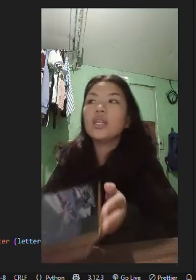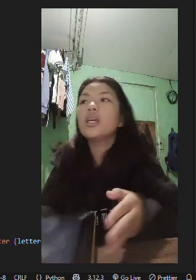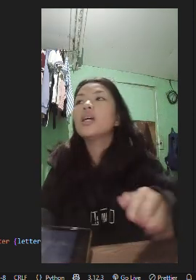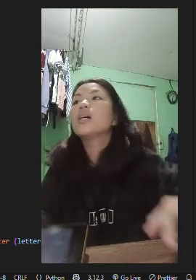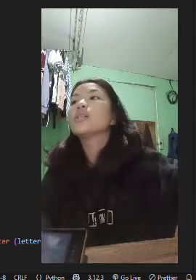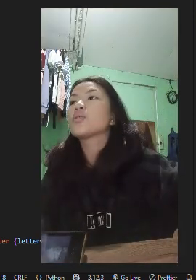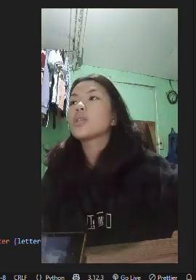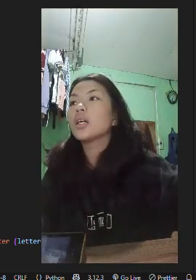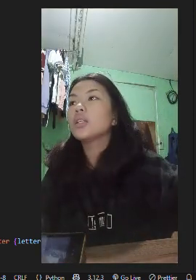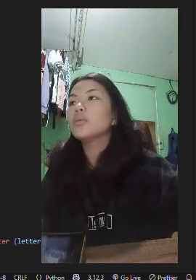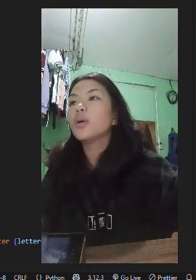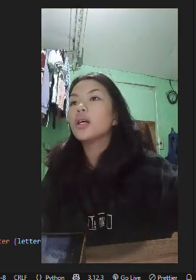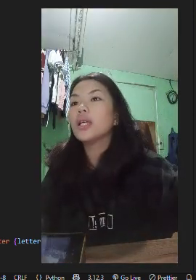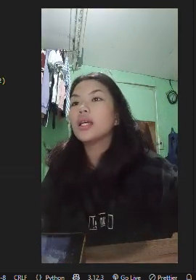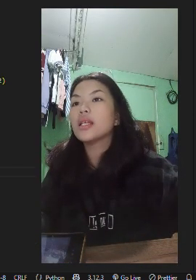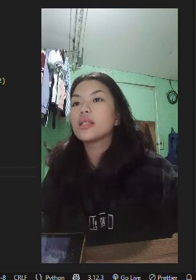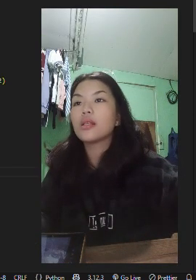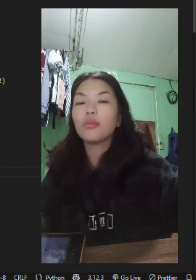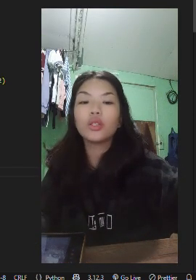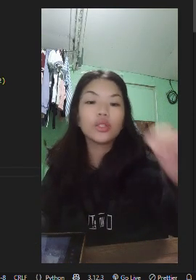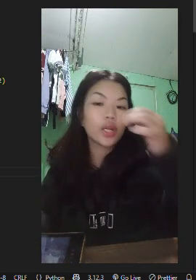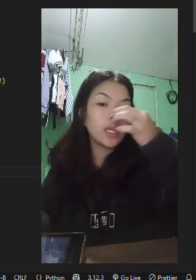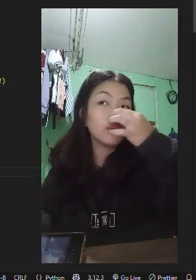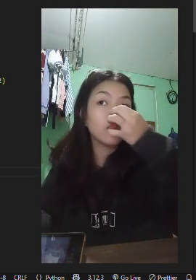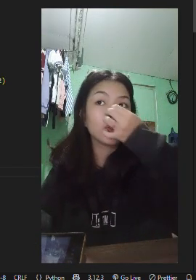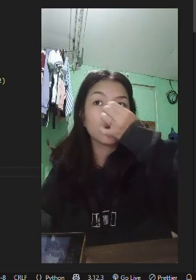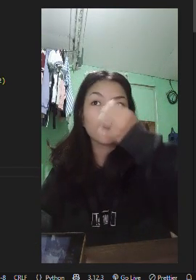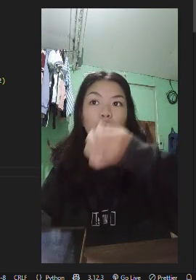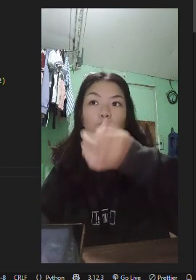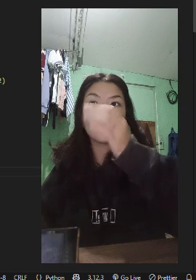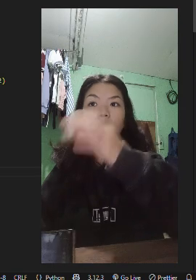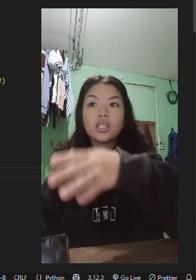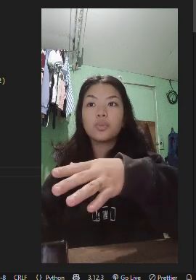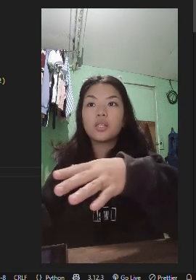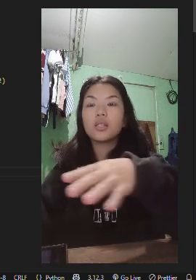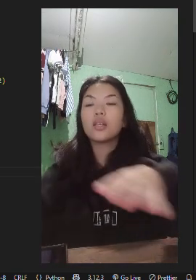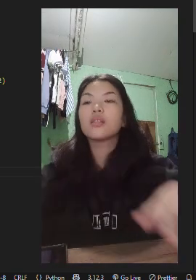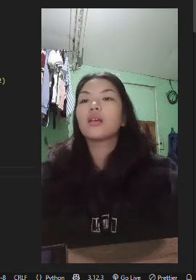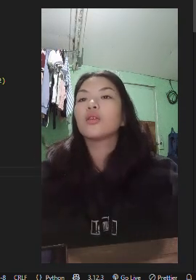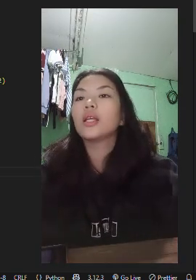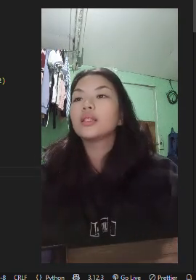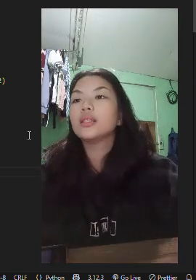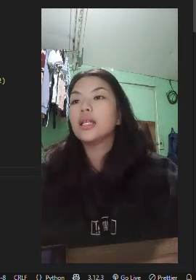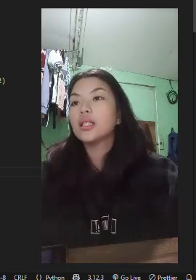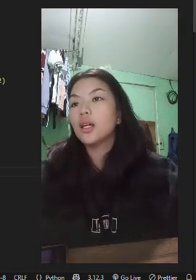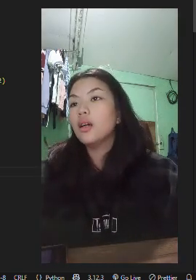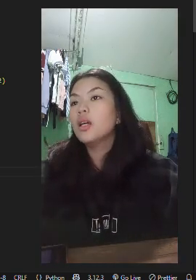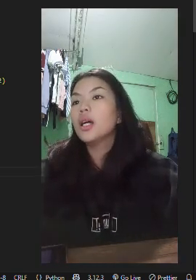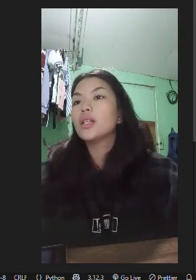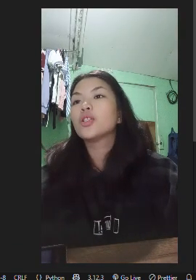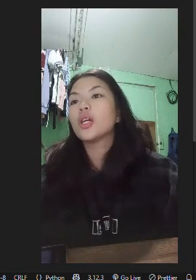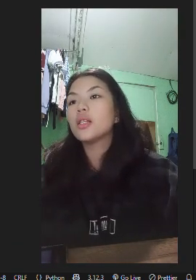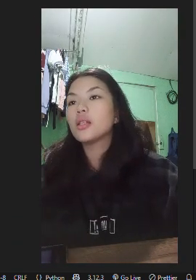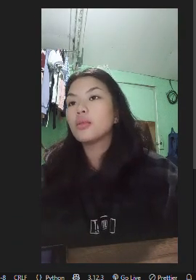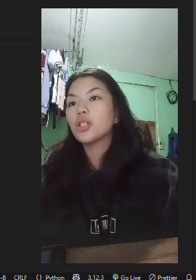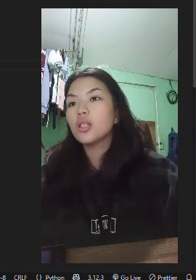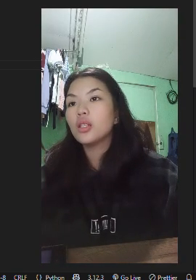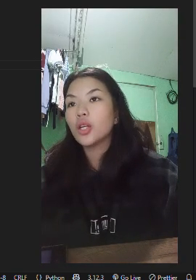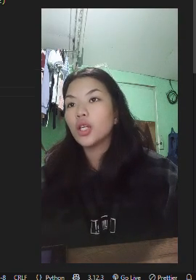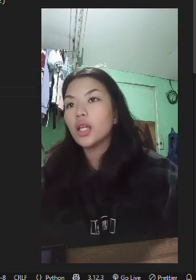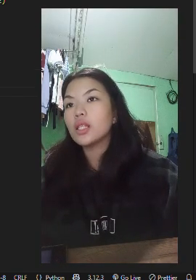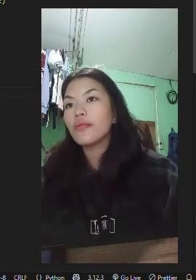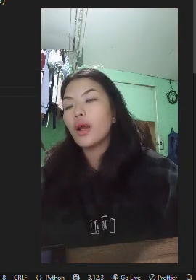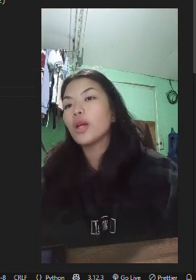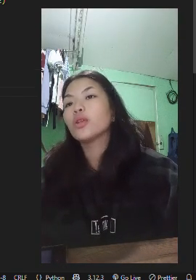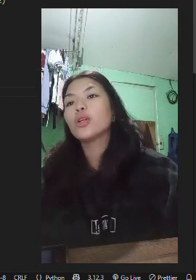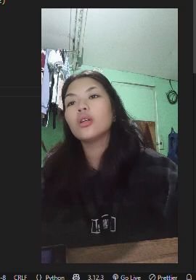to Z. So second one is model training module. So this processes that collect the data and trains a machine